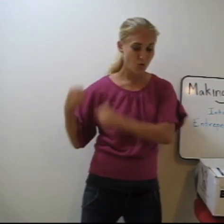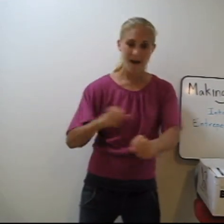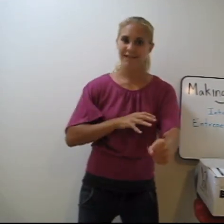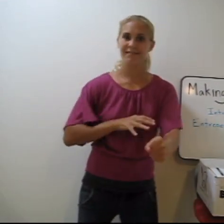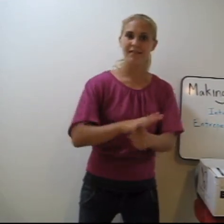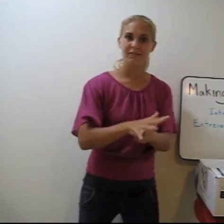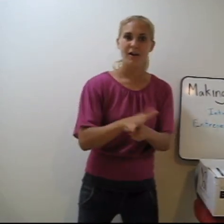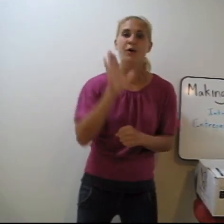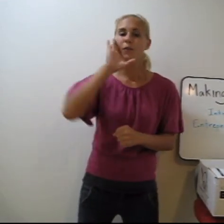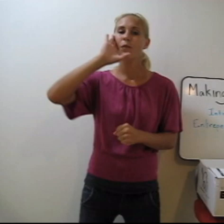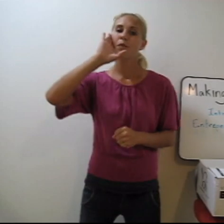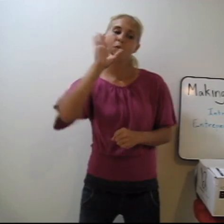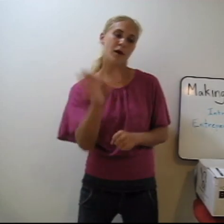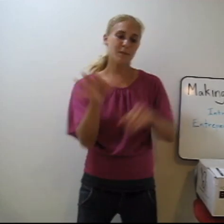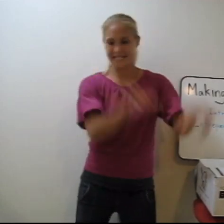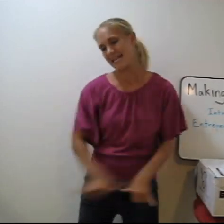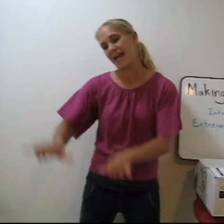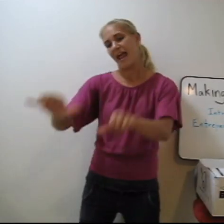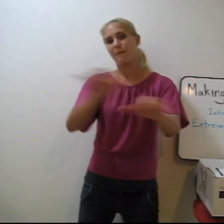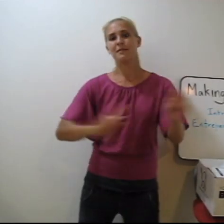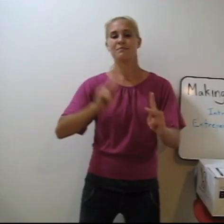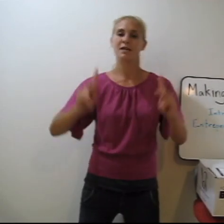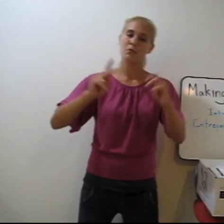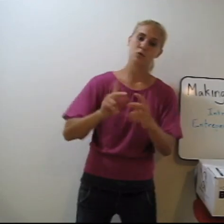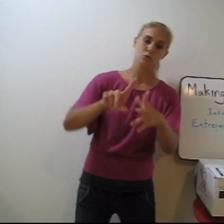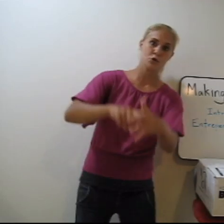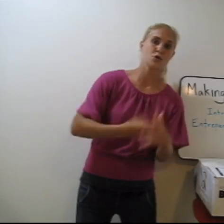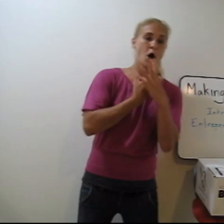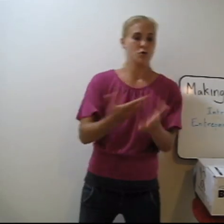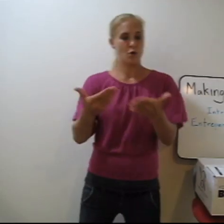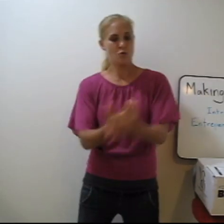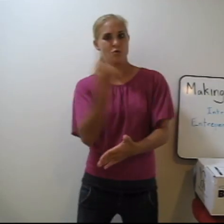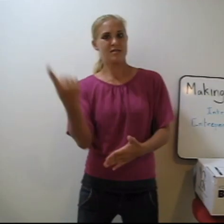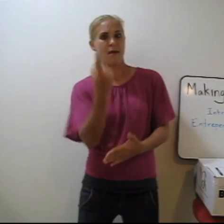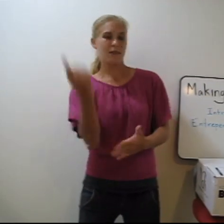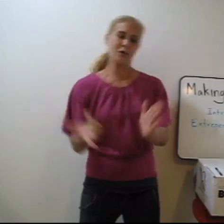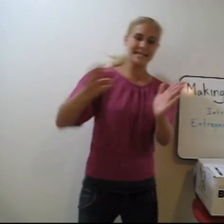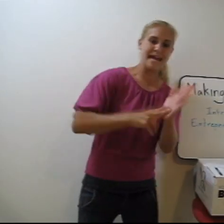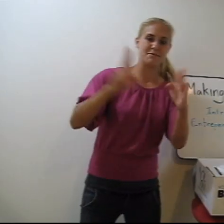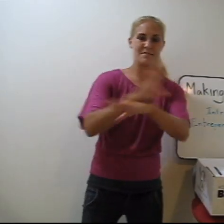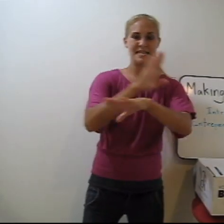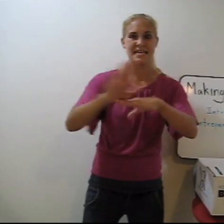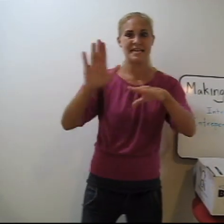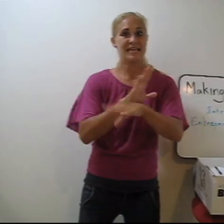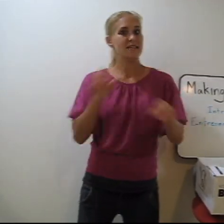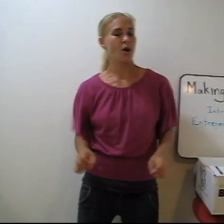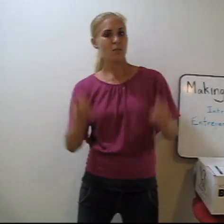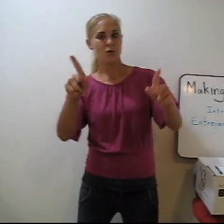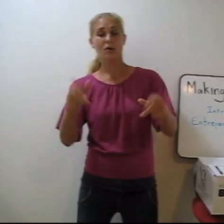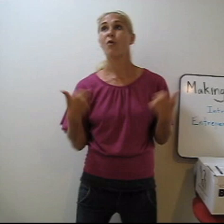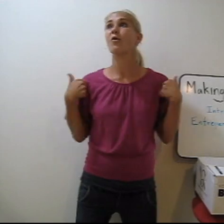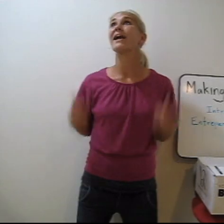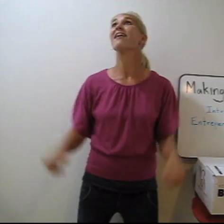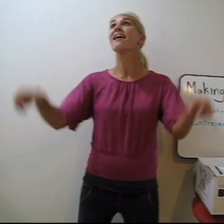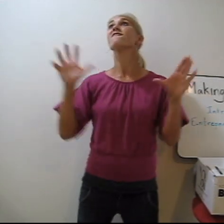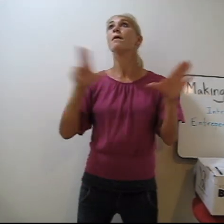you'll end up like every other person who starts a new diet or signs up for a new business opportunity and gives up too quickly and reverts back to